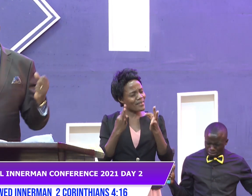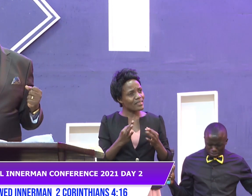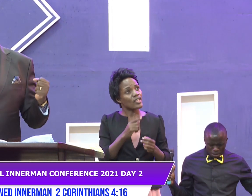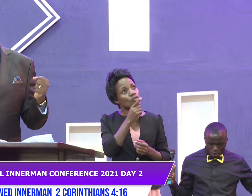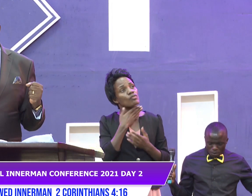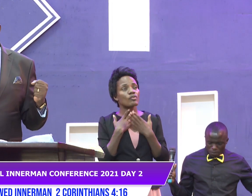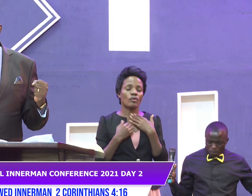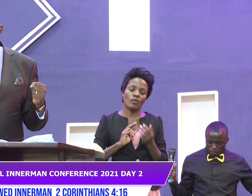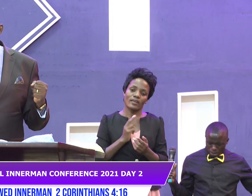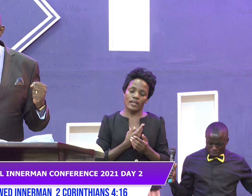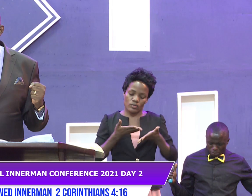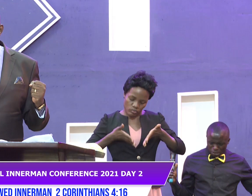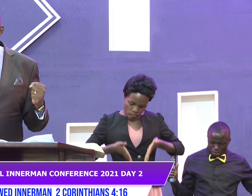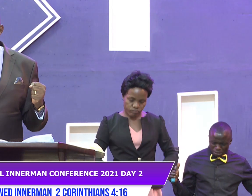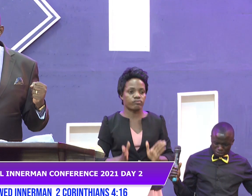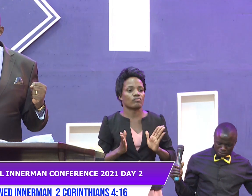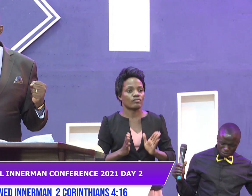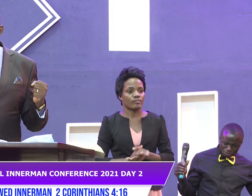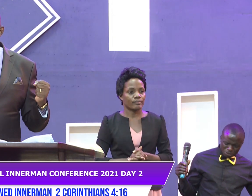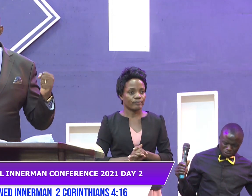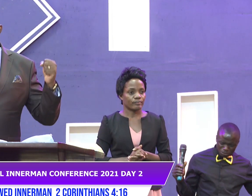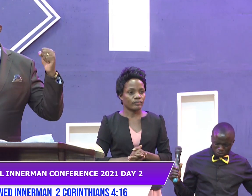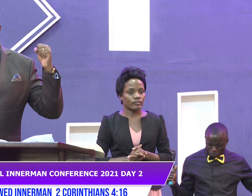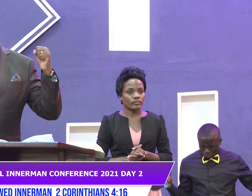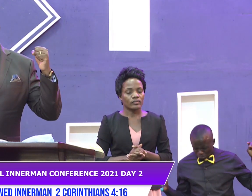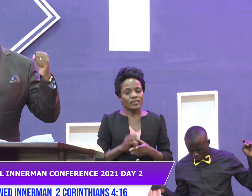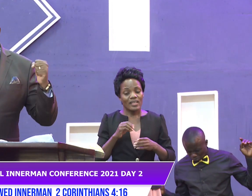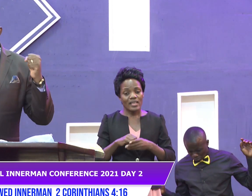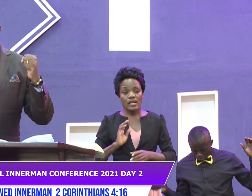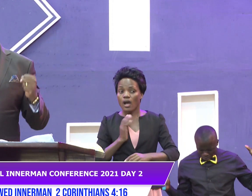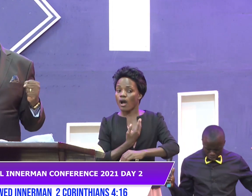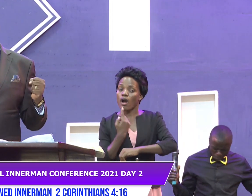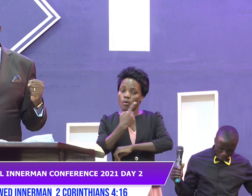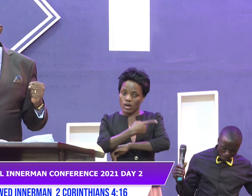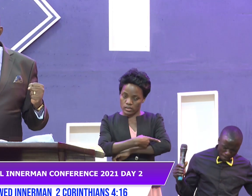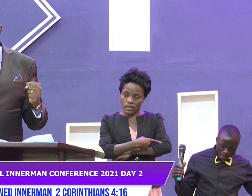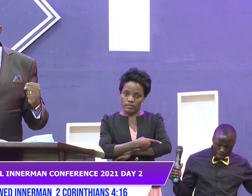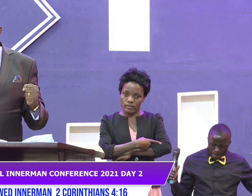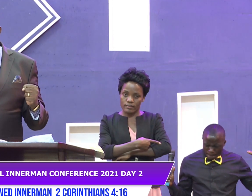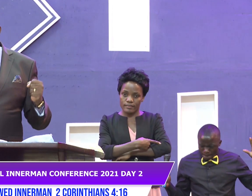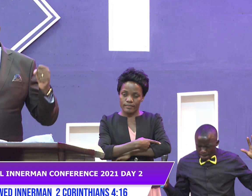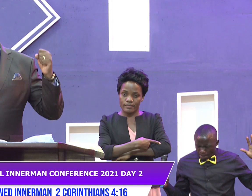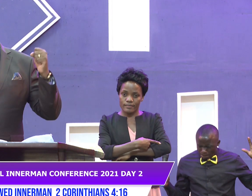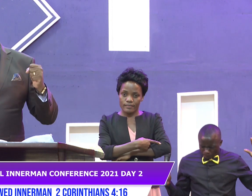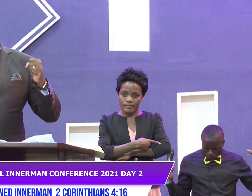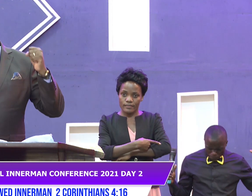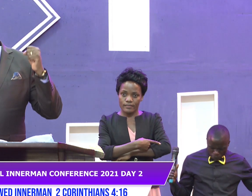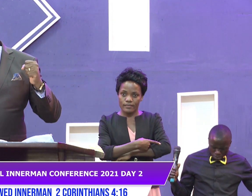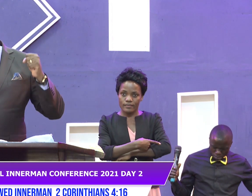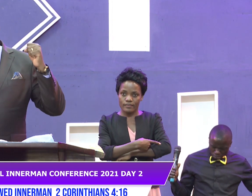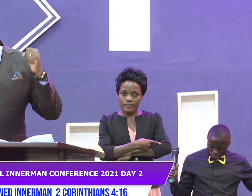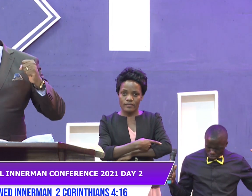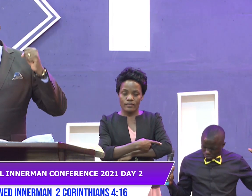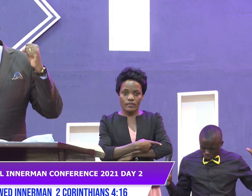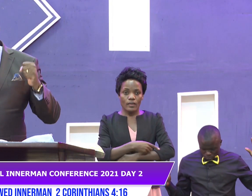that we bath everything that we are supposed to bath. In our days, I